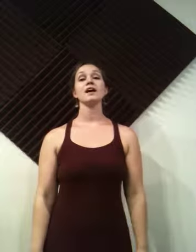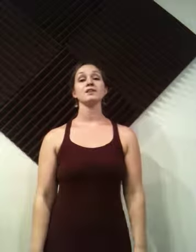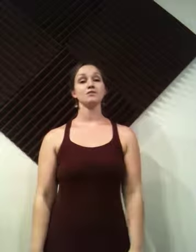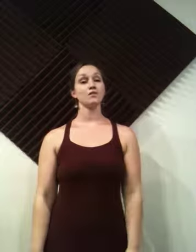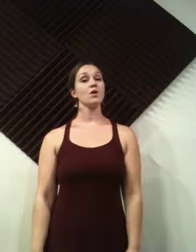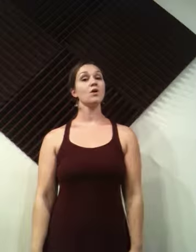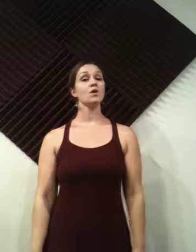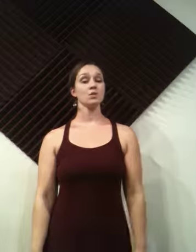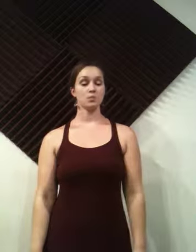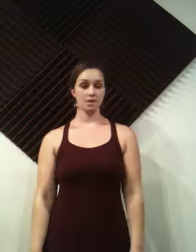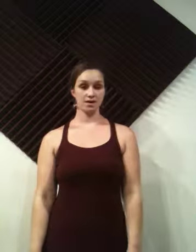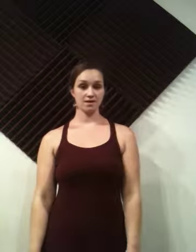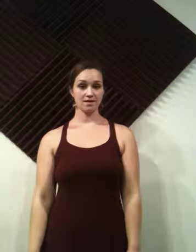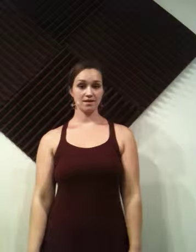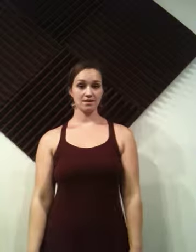that full